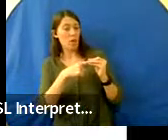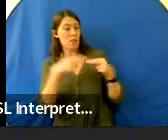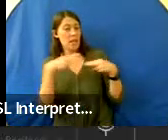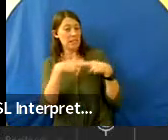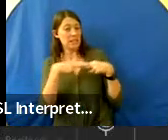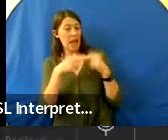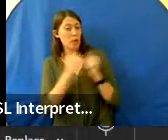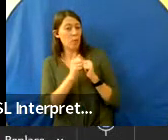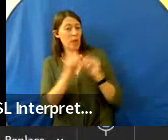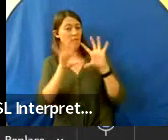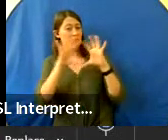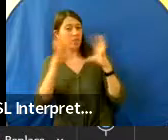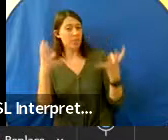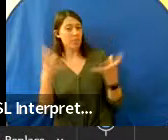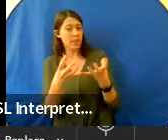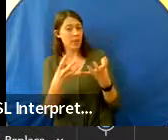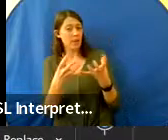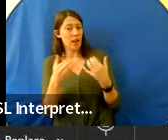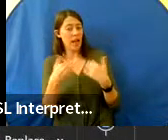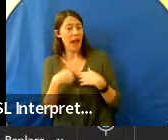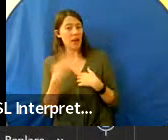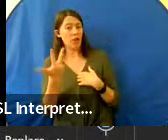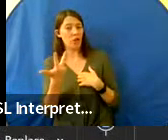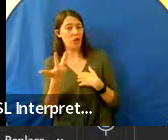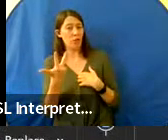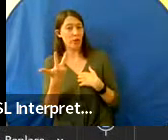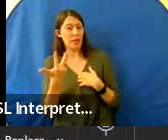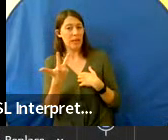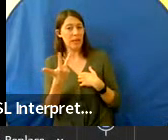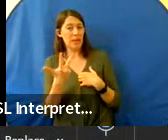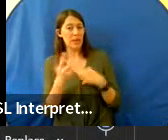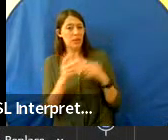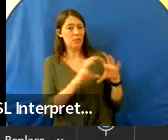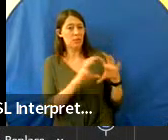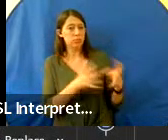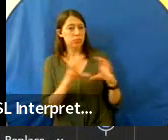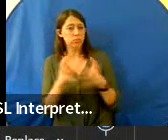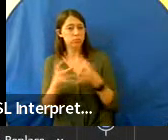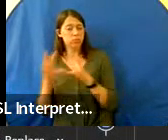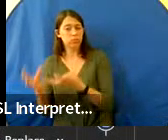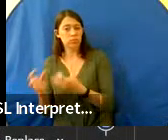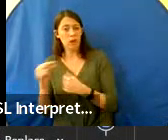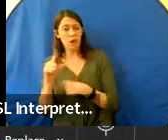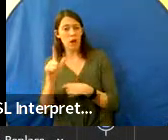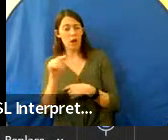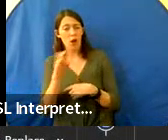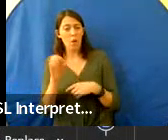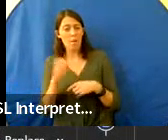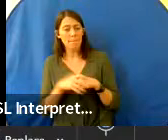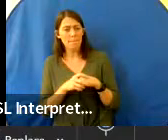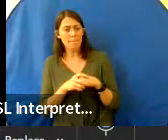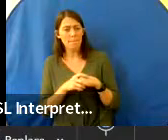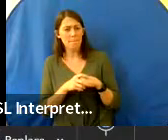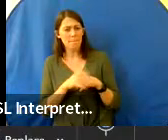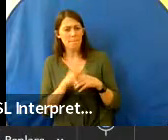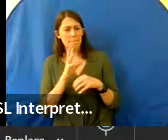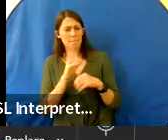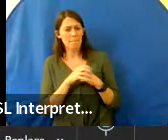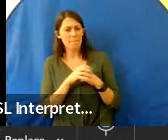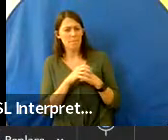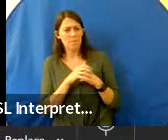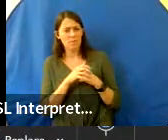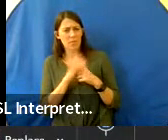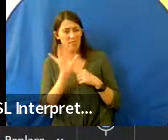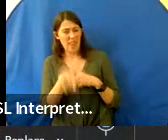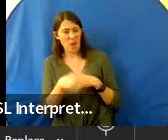It had like 3 globes at it was during Donata's presentation. Is that the one you meant? It is.